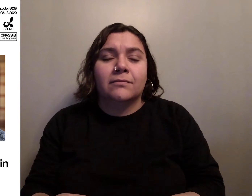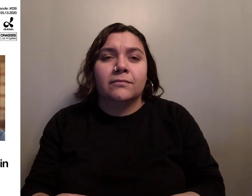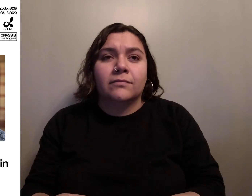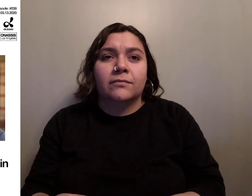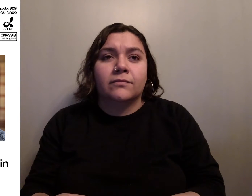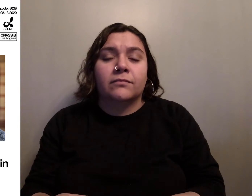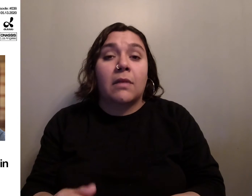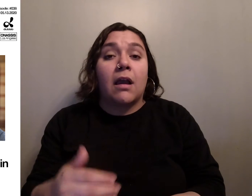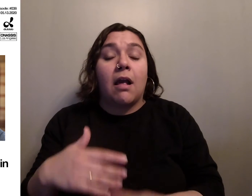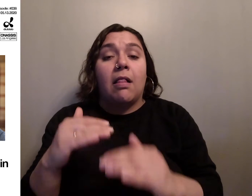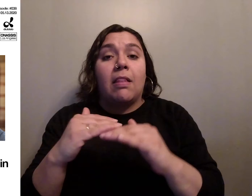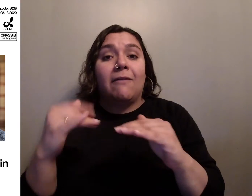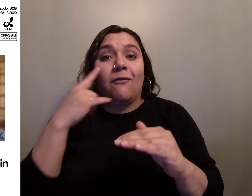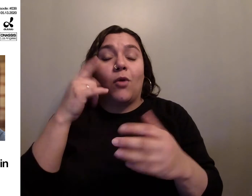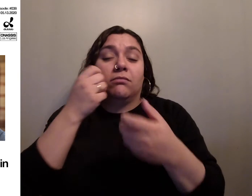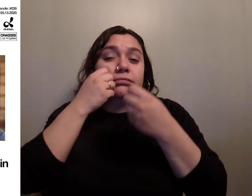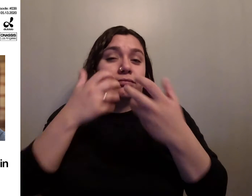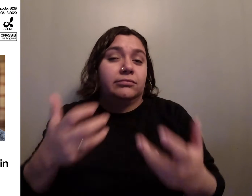I don't know, some